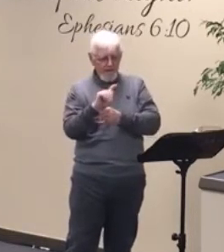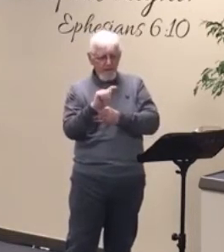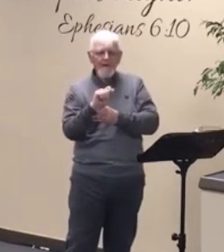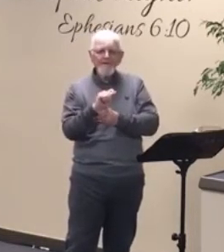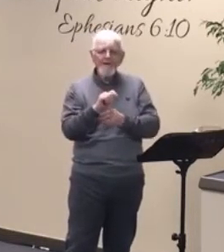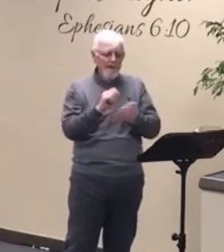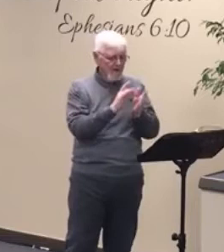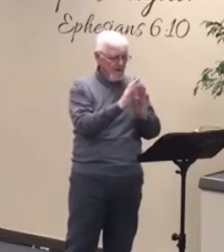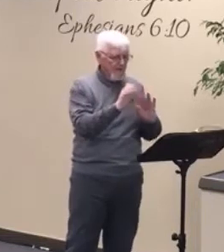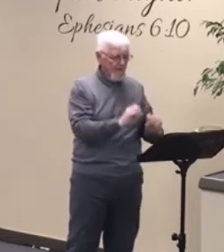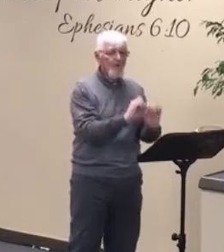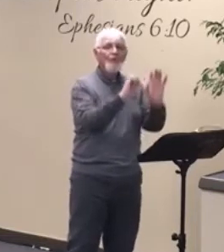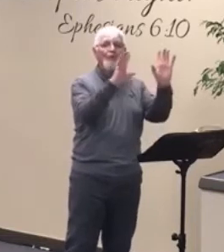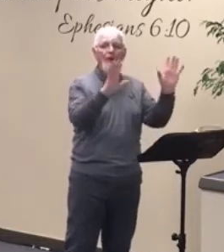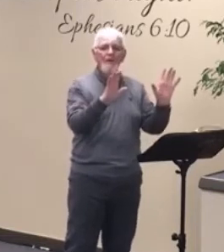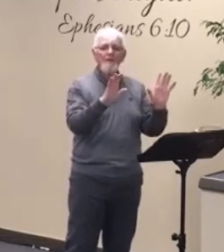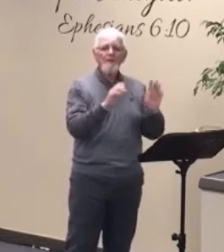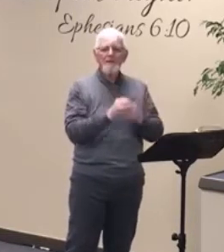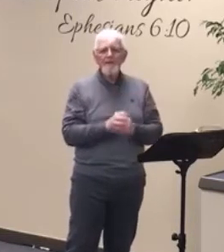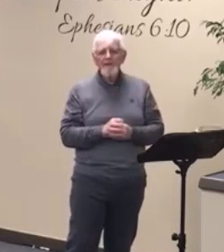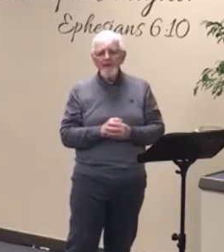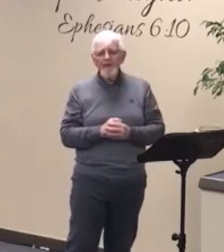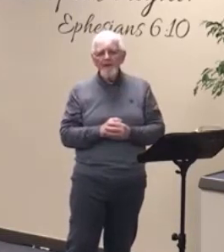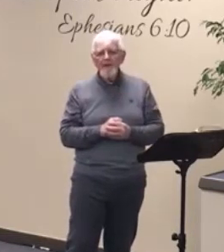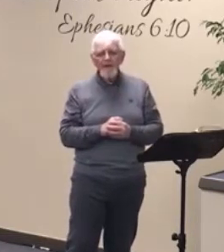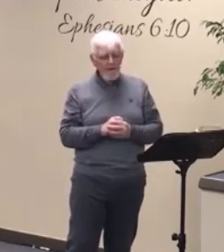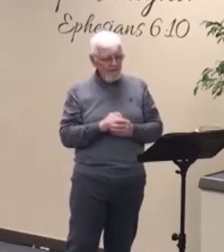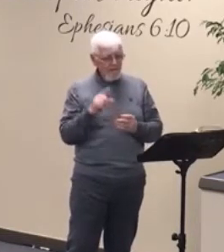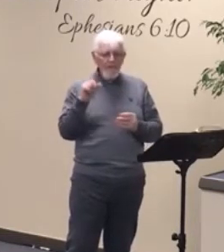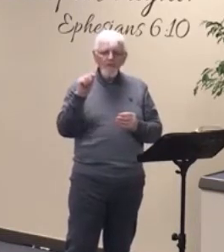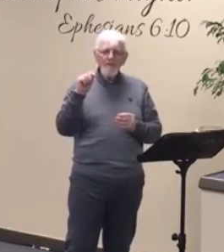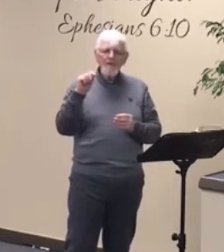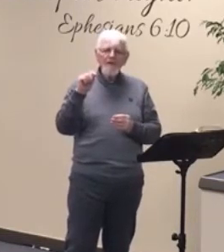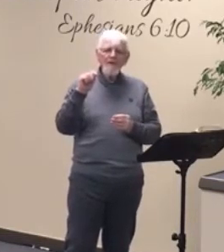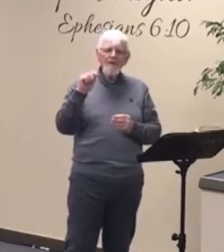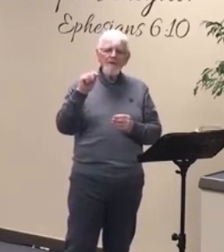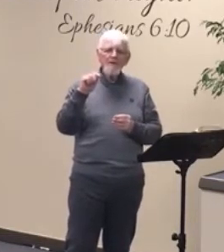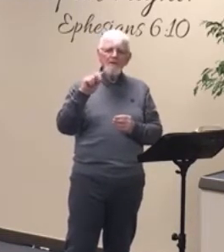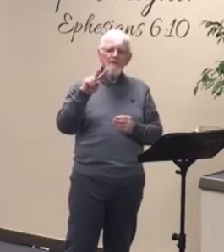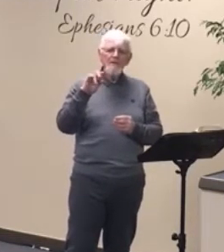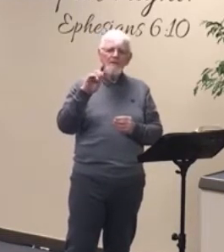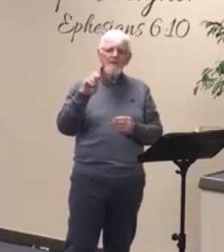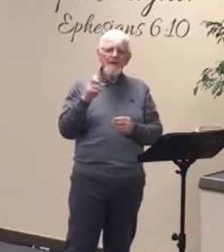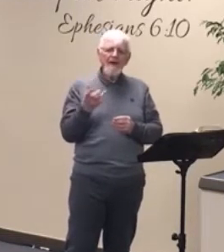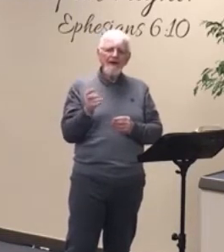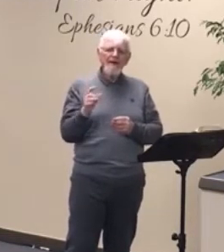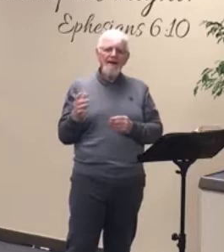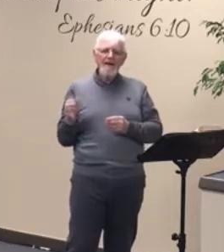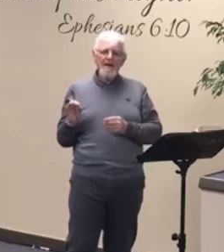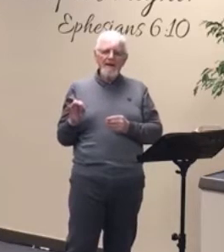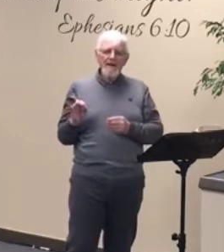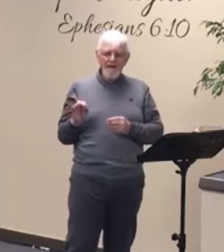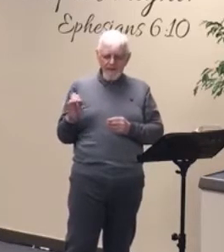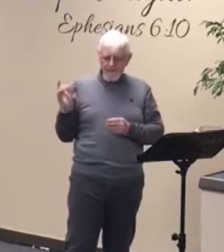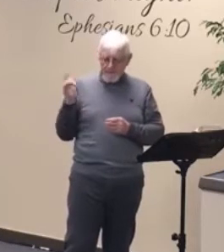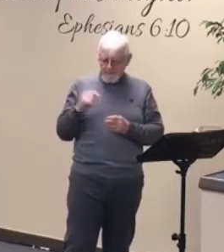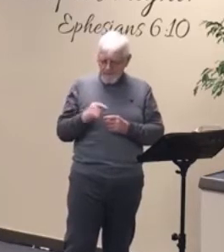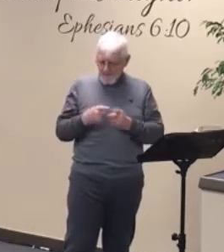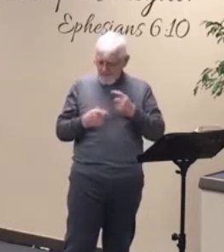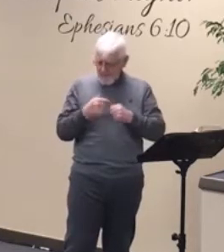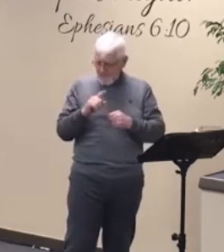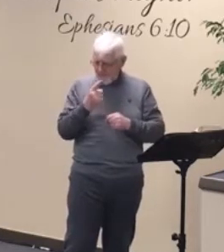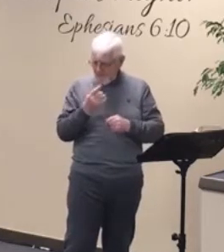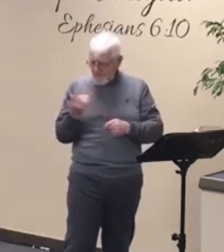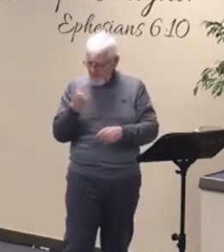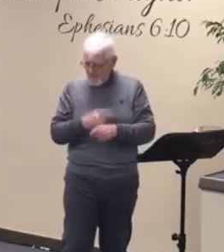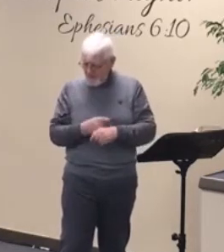clear up Mahatma Gandhi's nonsense. Acts chapter 20, verse 18 and 19. And when you were come to him, he said unto them, you know, from the first day I came into Asia,